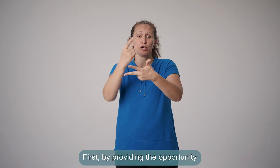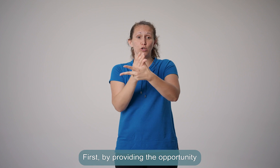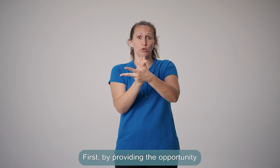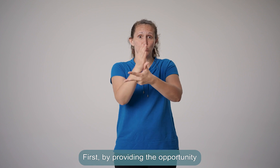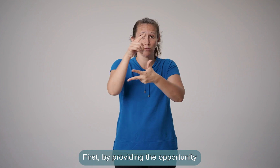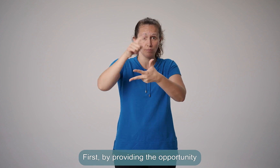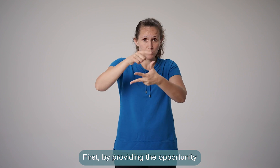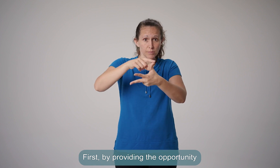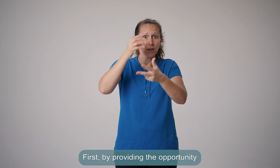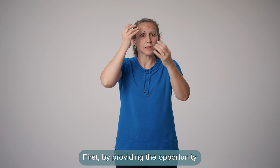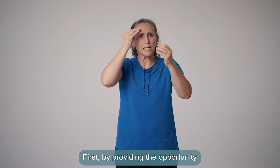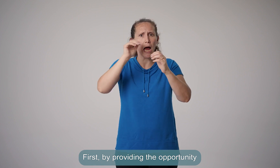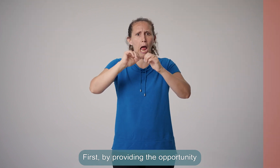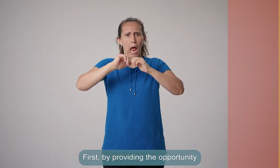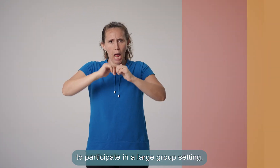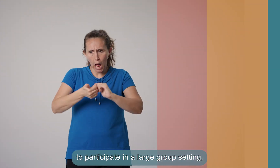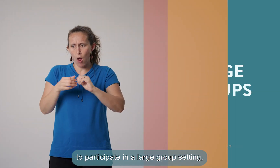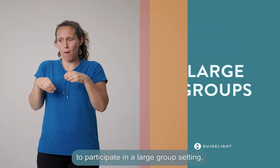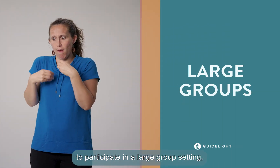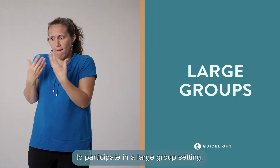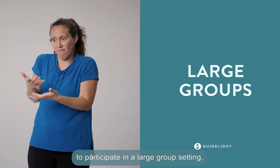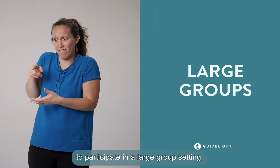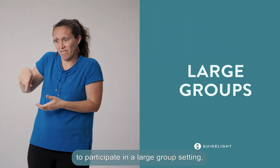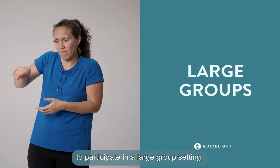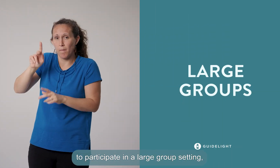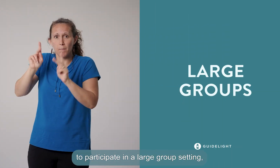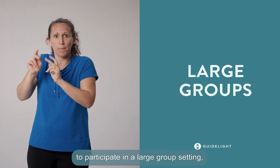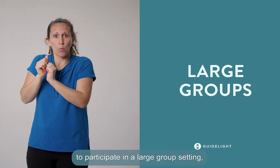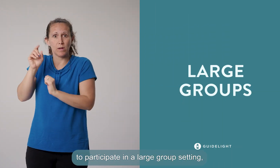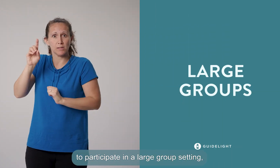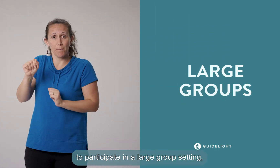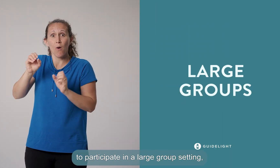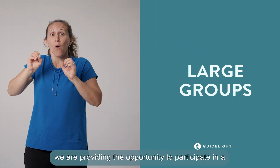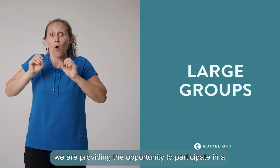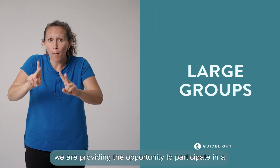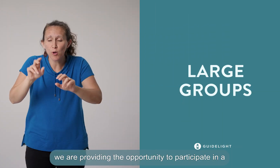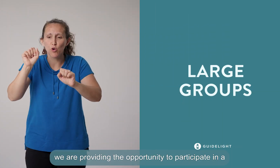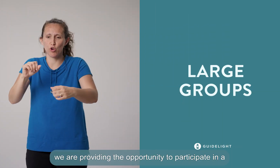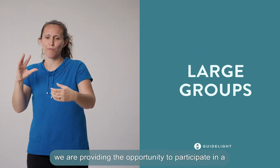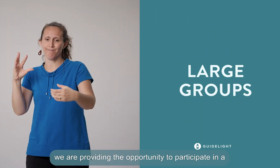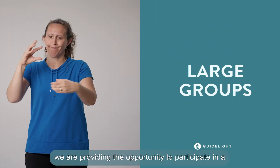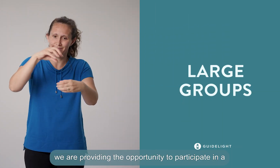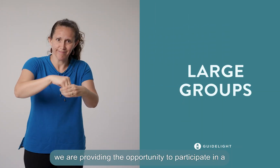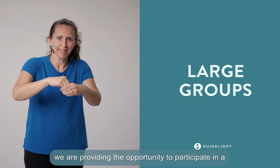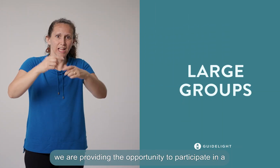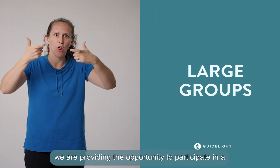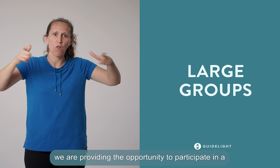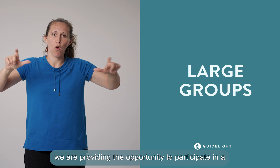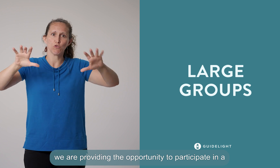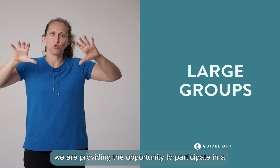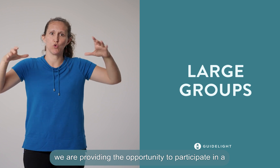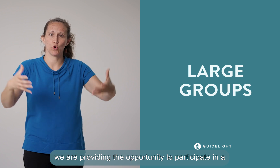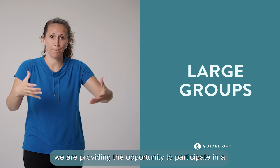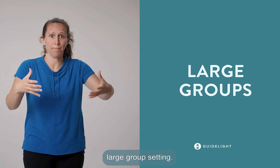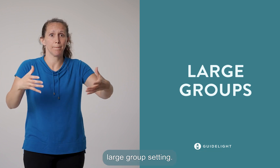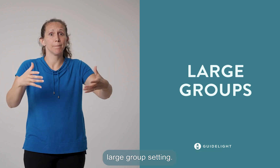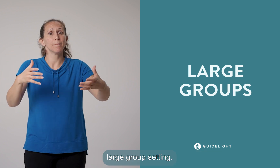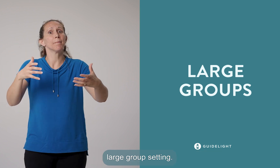First, by providing the opportunity to participate in a large group setting, we are providing the opportunity to participate in a large group